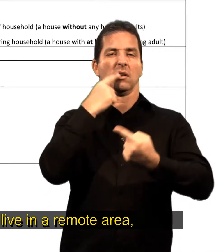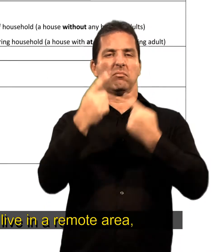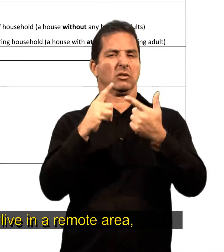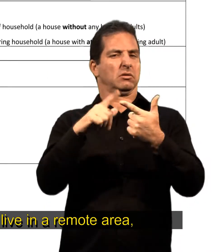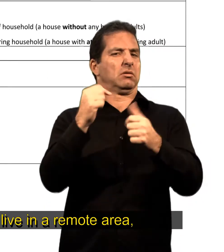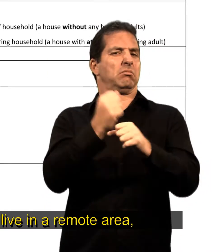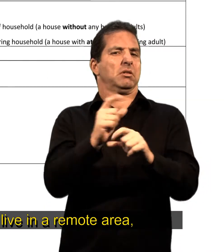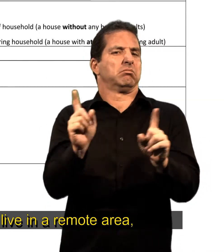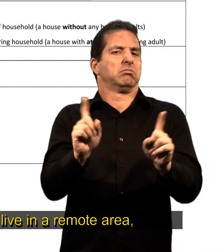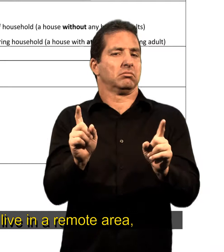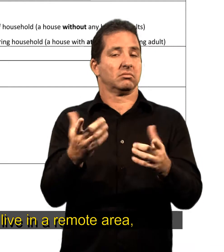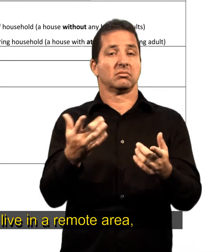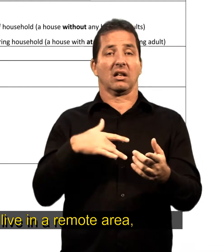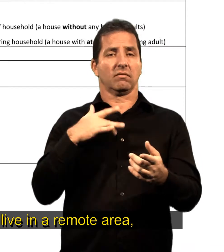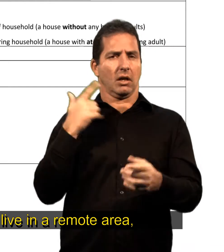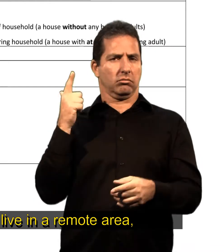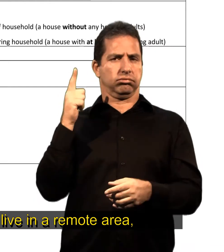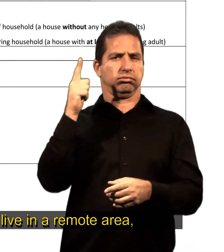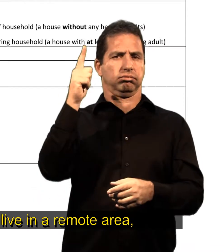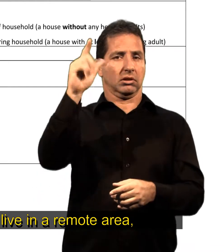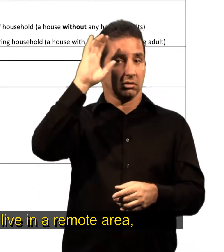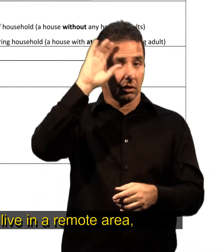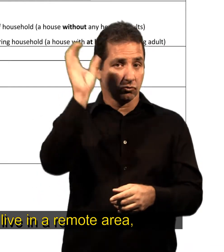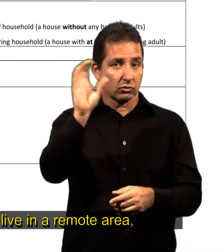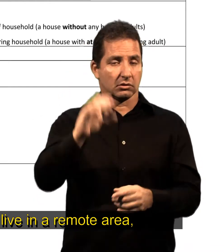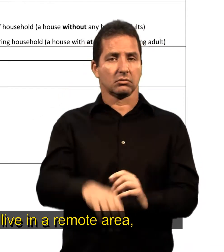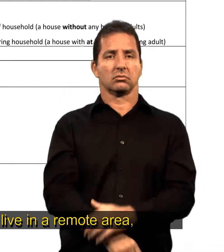It may be that you live in a remote area,